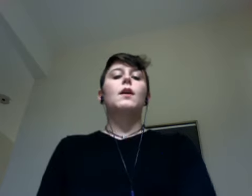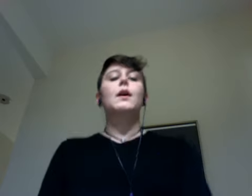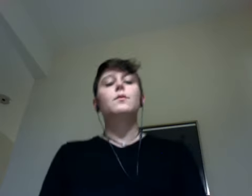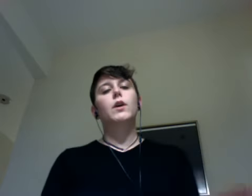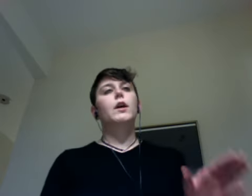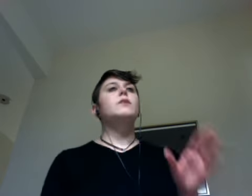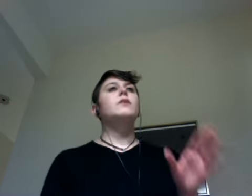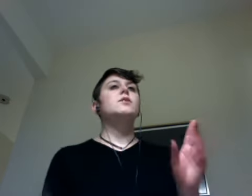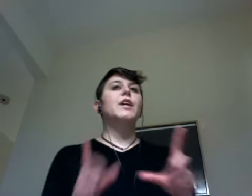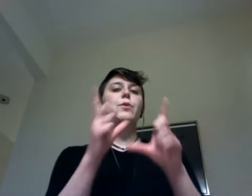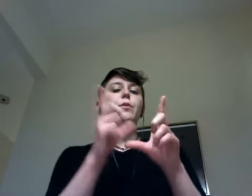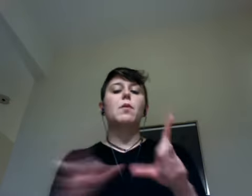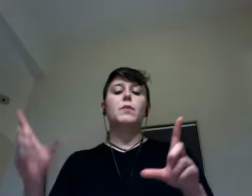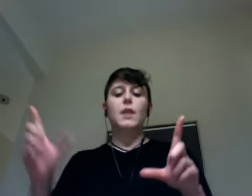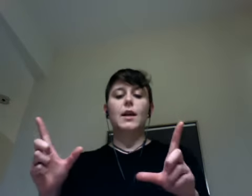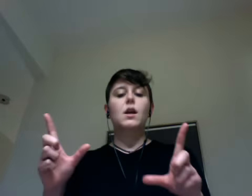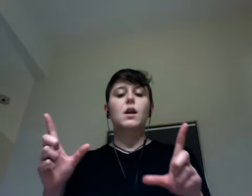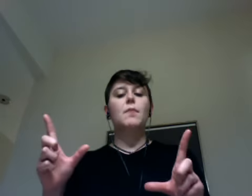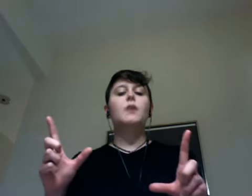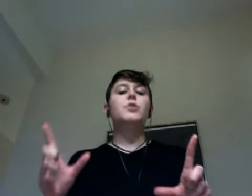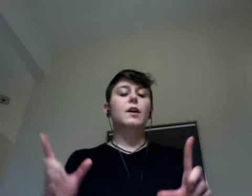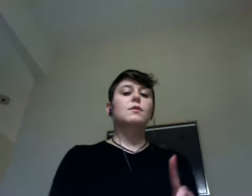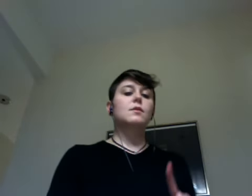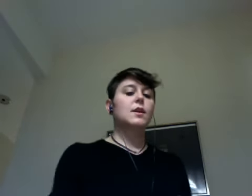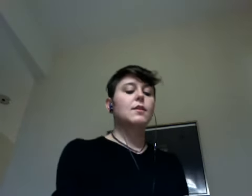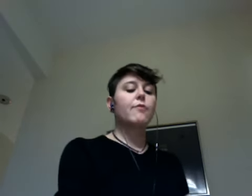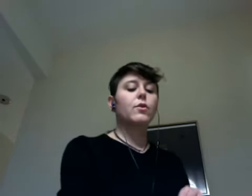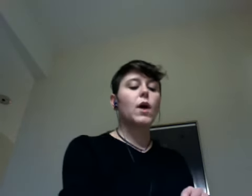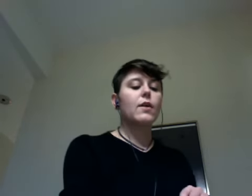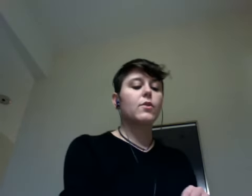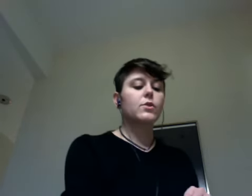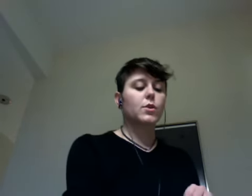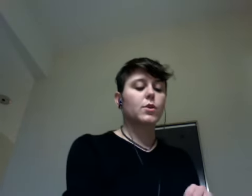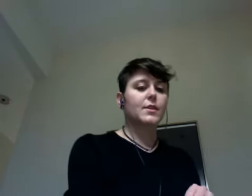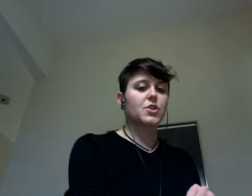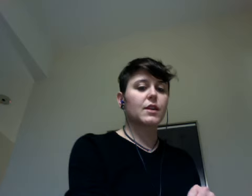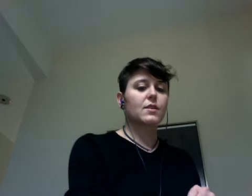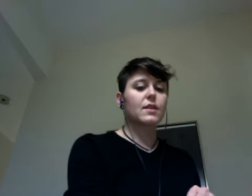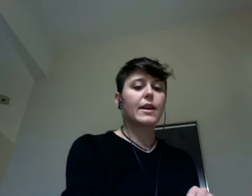And we're going to go into the shaker room. That will be the next topic. She does discuss that for a while, so we're transitioning into that now.